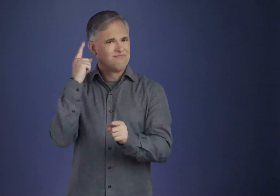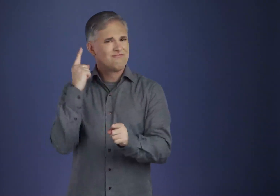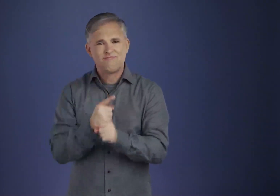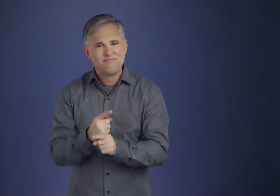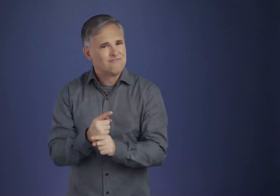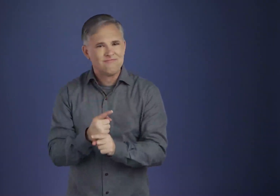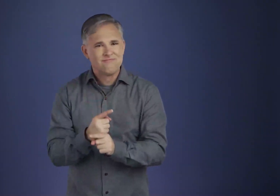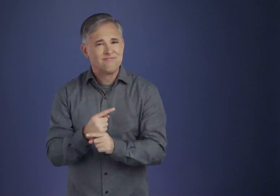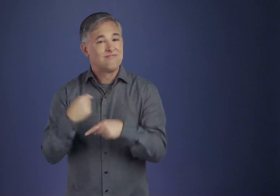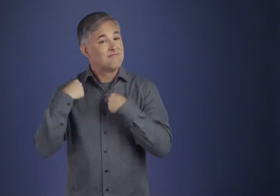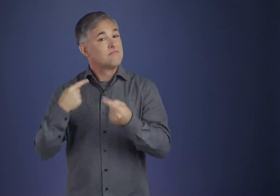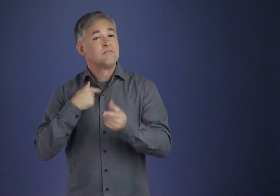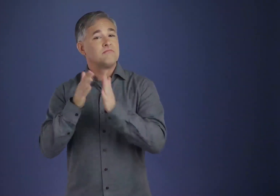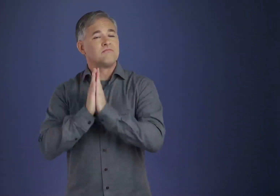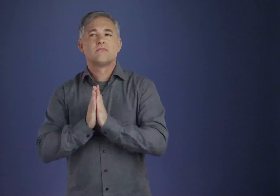will be done."